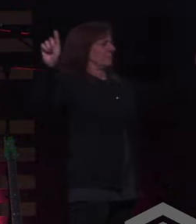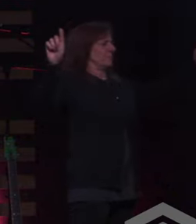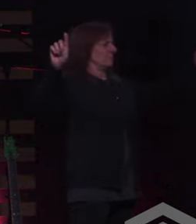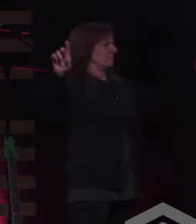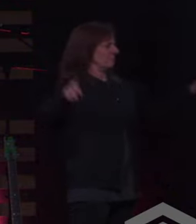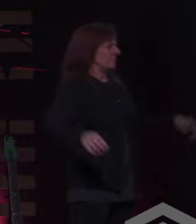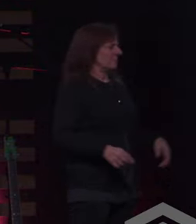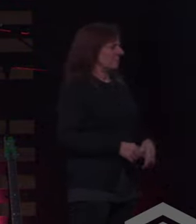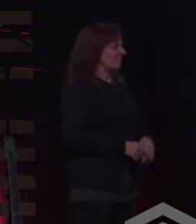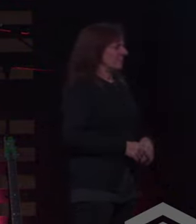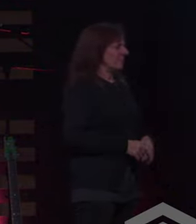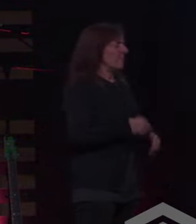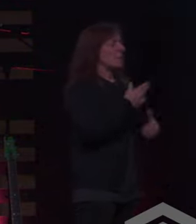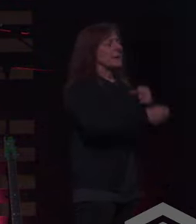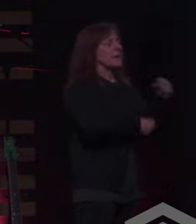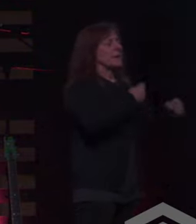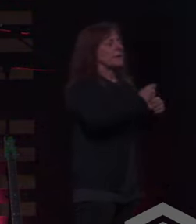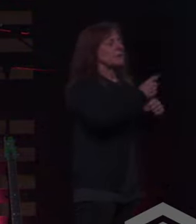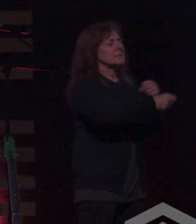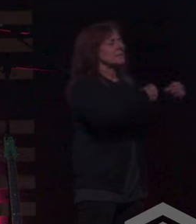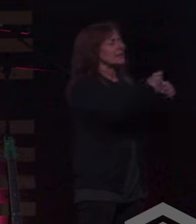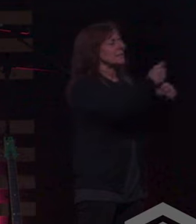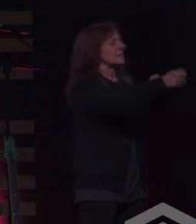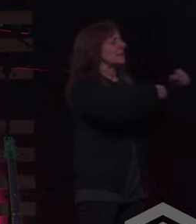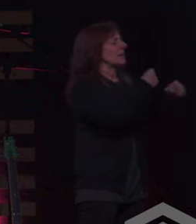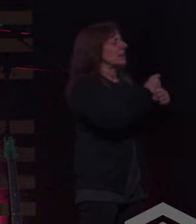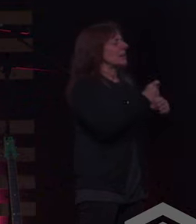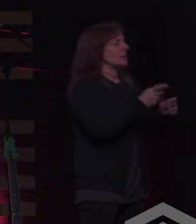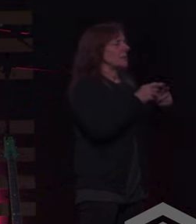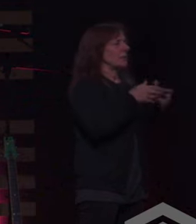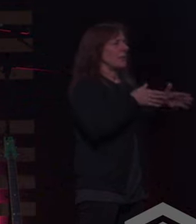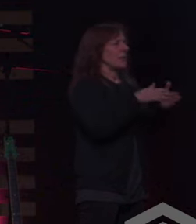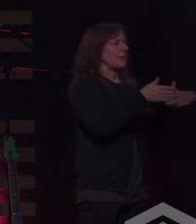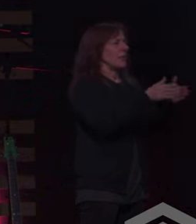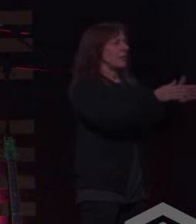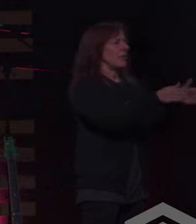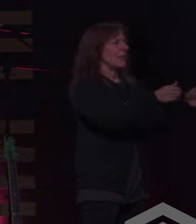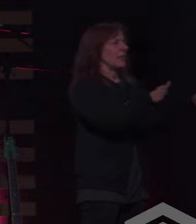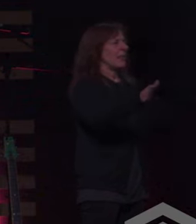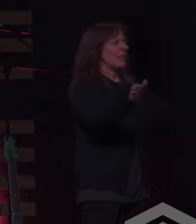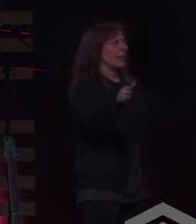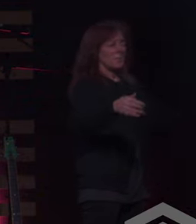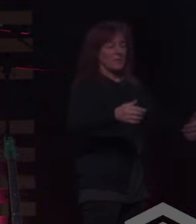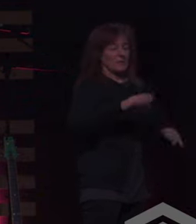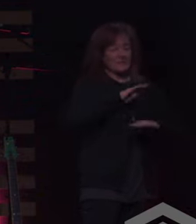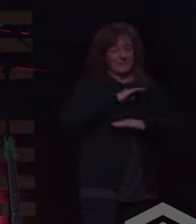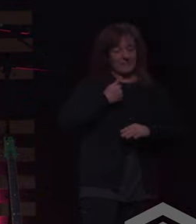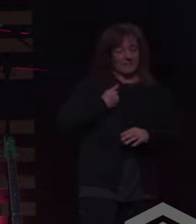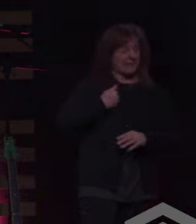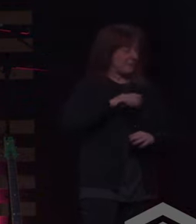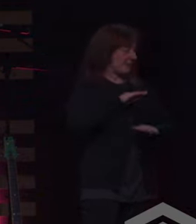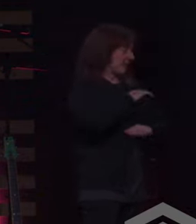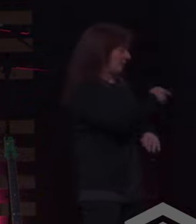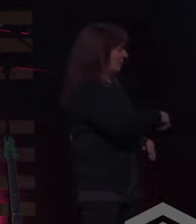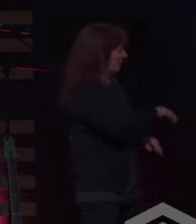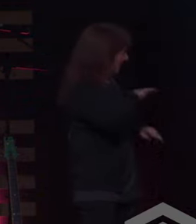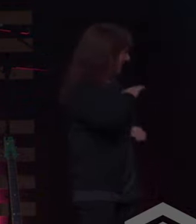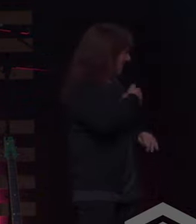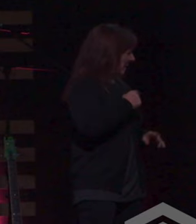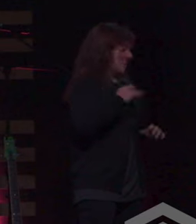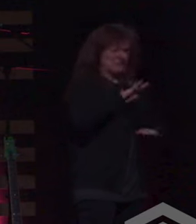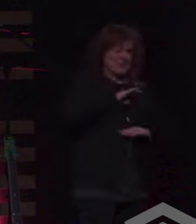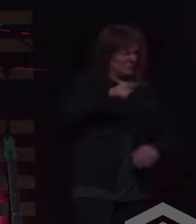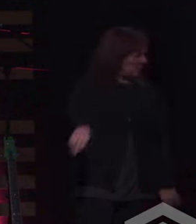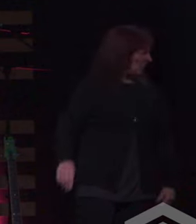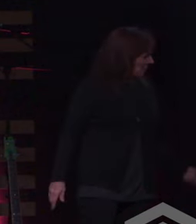continues. And for years and years and years, you can be in this pattern. Well, if you're not meeting my needs, I'm not going to meet your needs. And then I'm not going to meet your needs, and you're not going to meet my needs. And it's